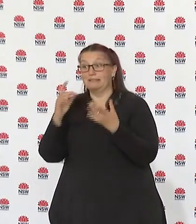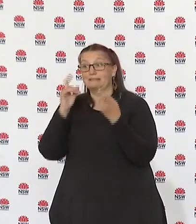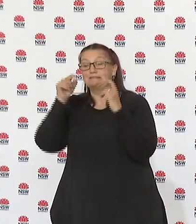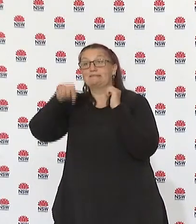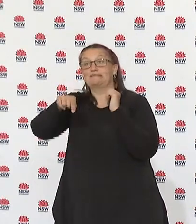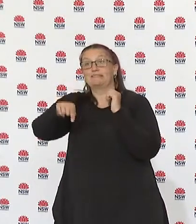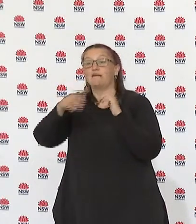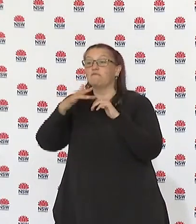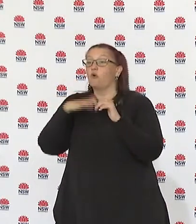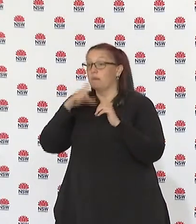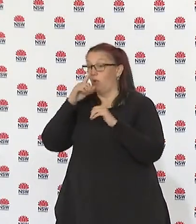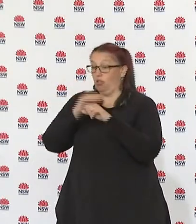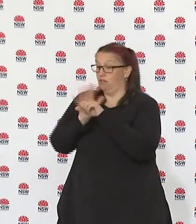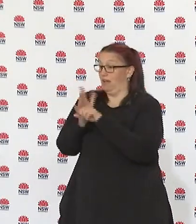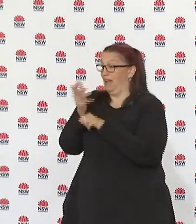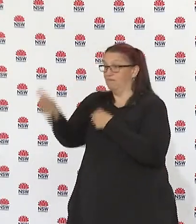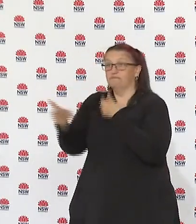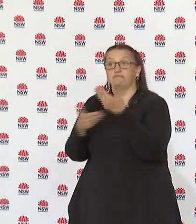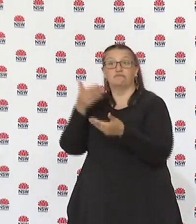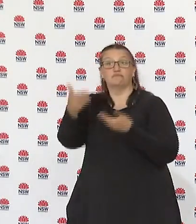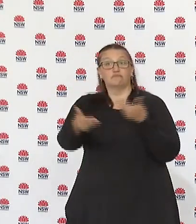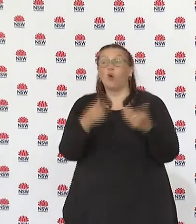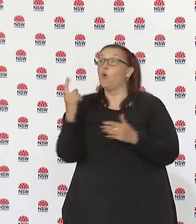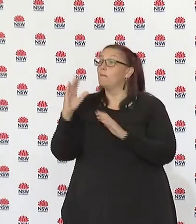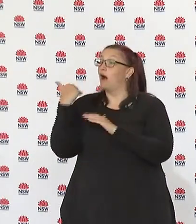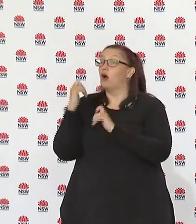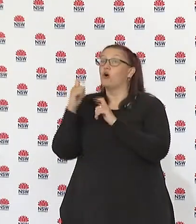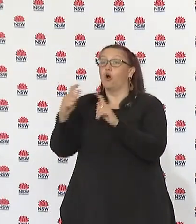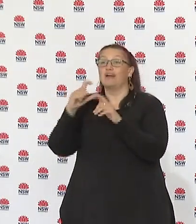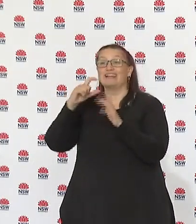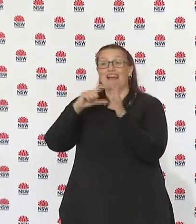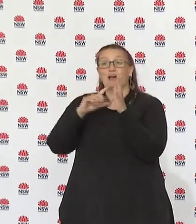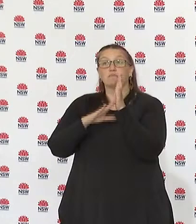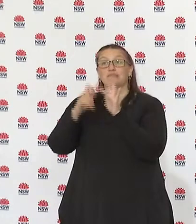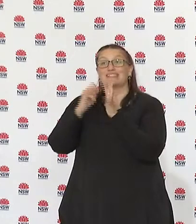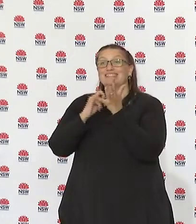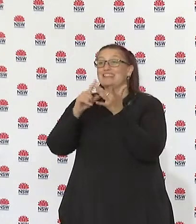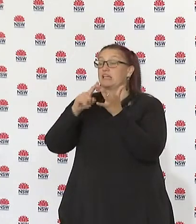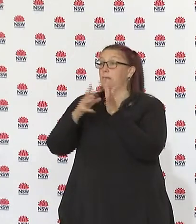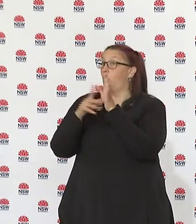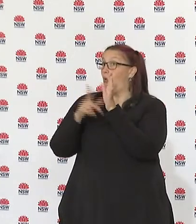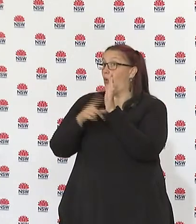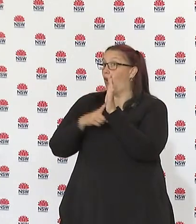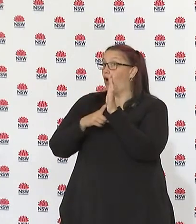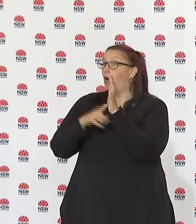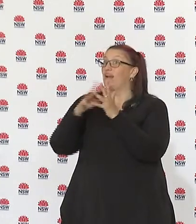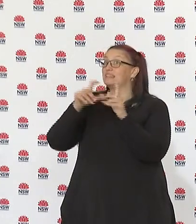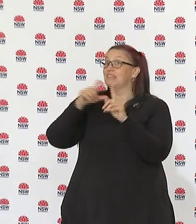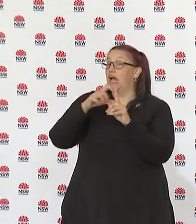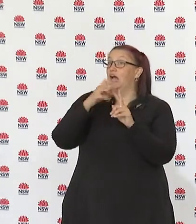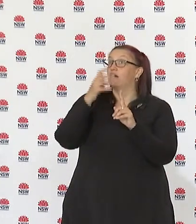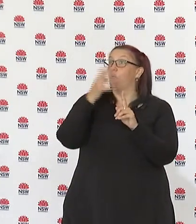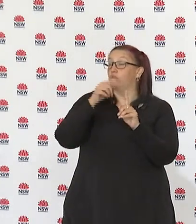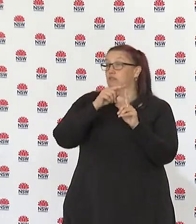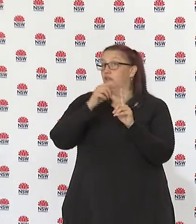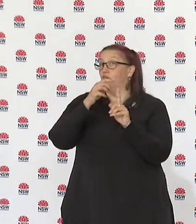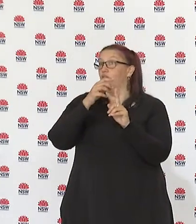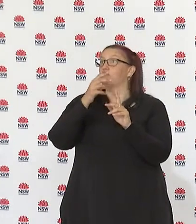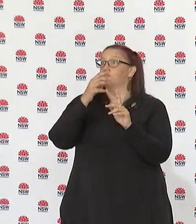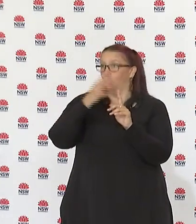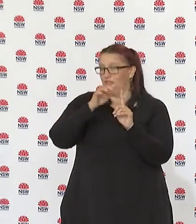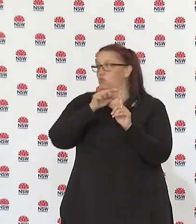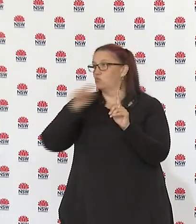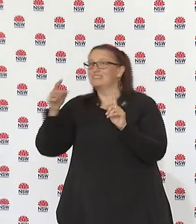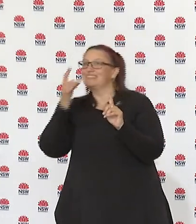concern regarding transmission. Anyone who attended the mall from Wednesday the 14th of July to Saturday the 24th of July are close